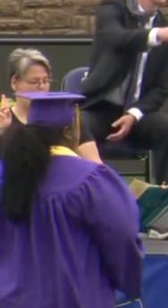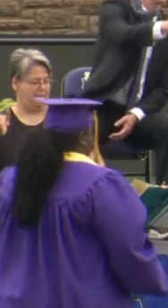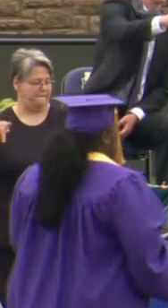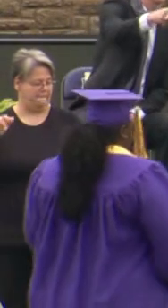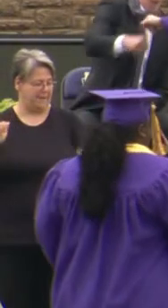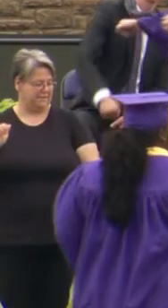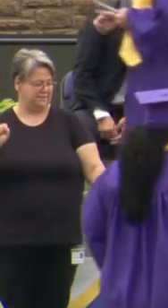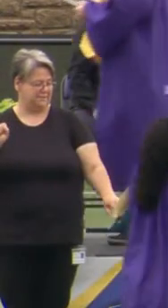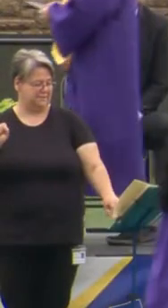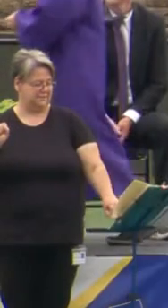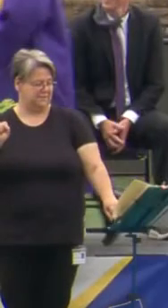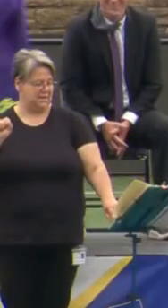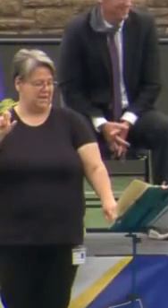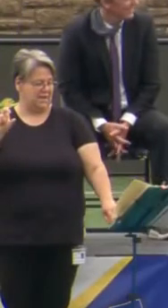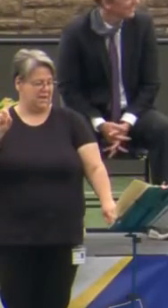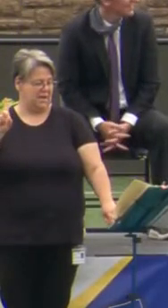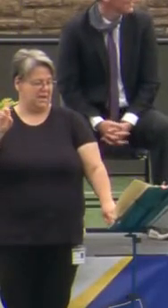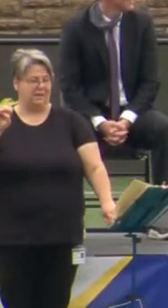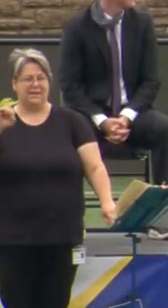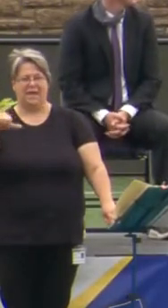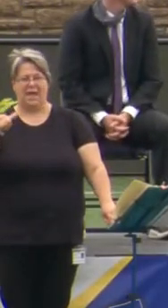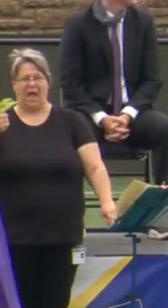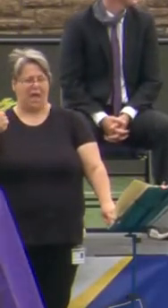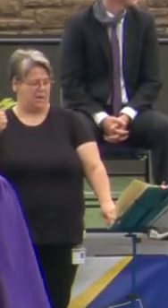Gideon Smith.